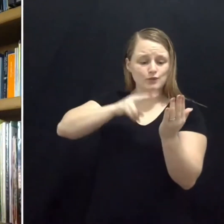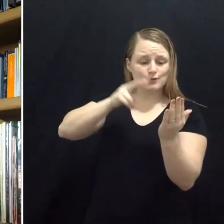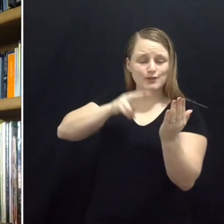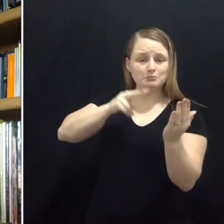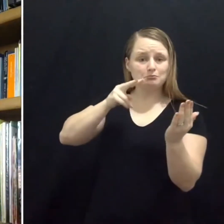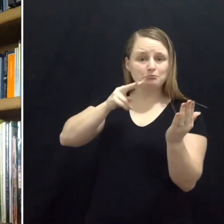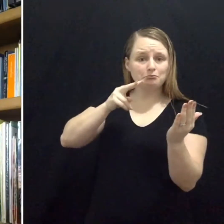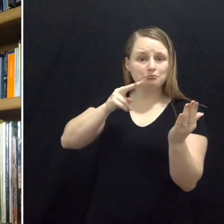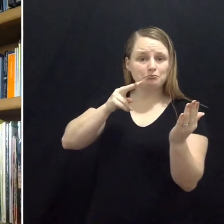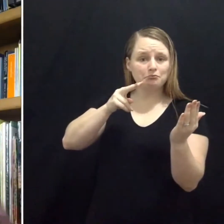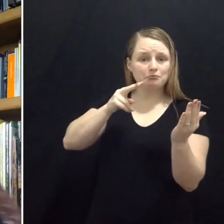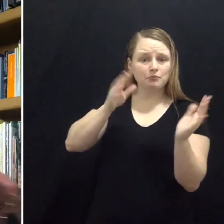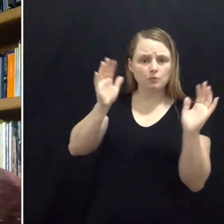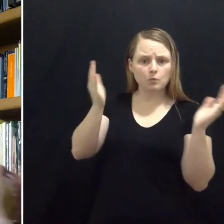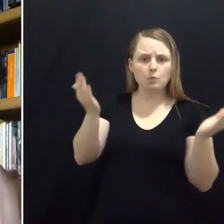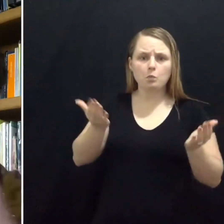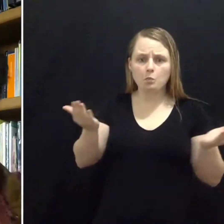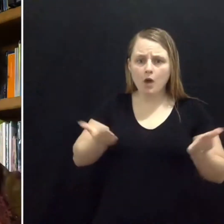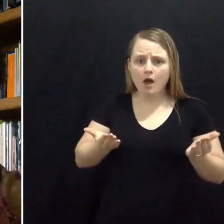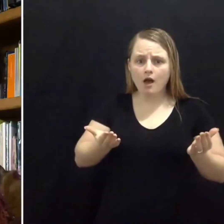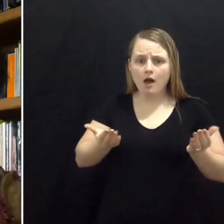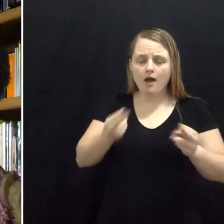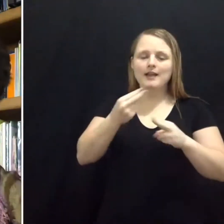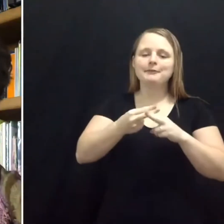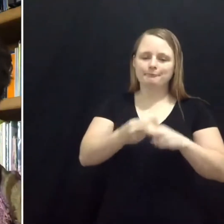to read a book